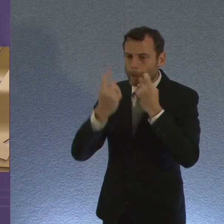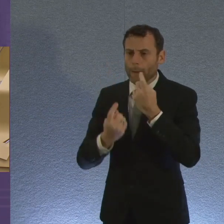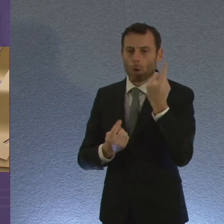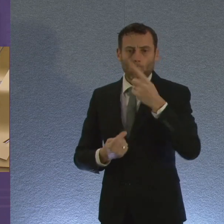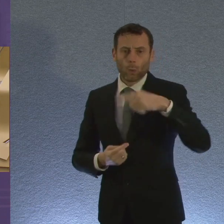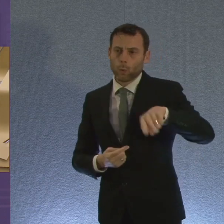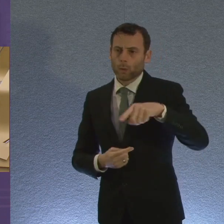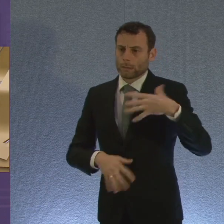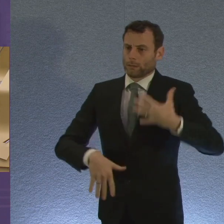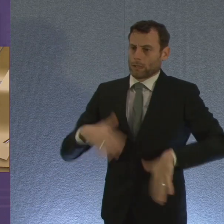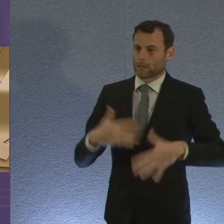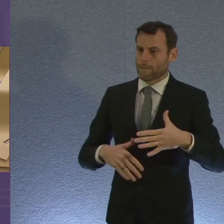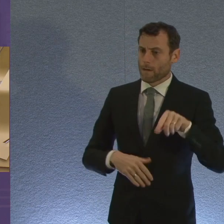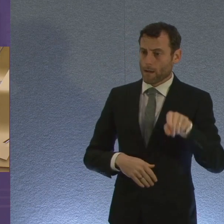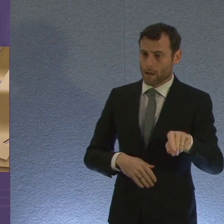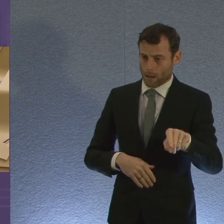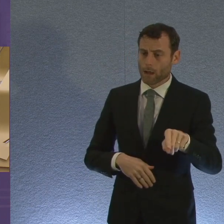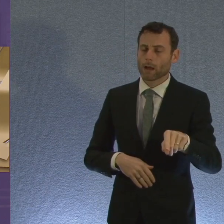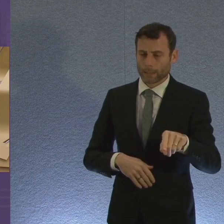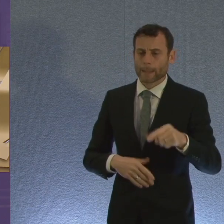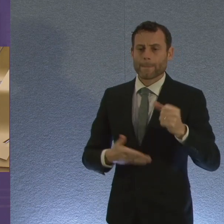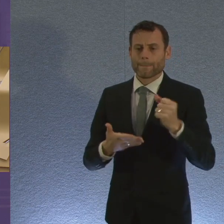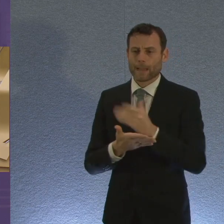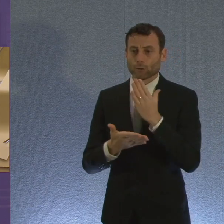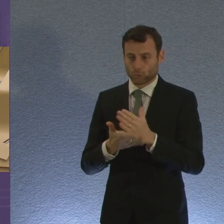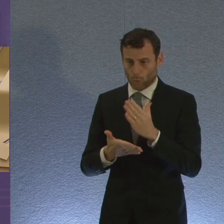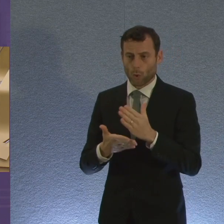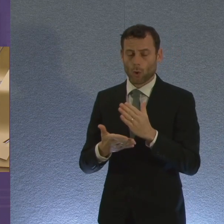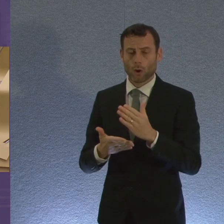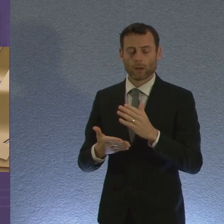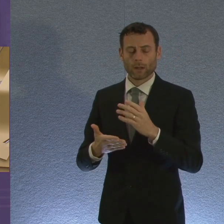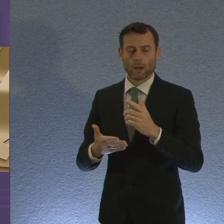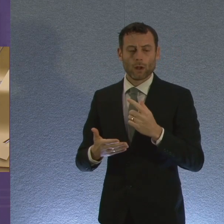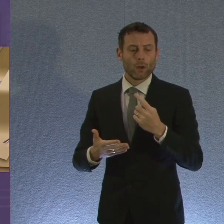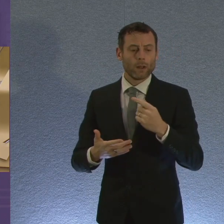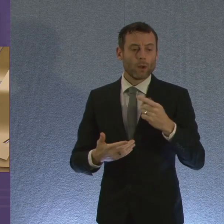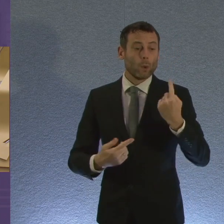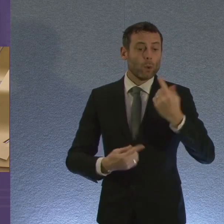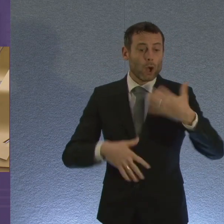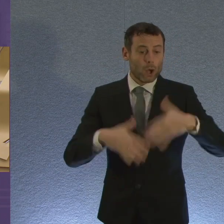the right way to ensure that justice continues to be done in Scotland. We will